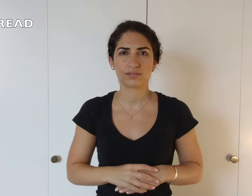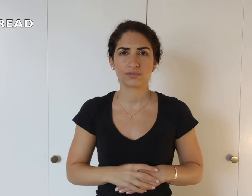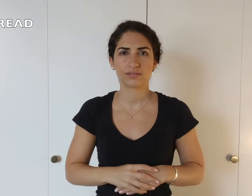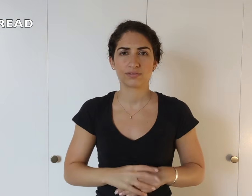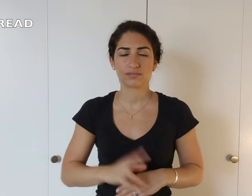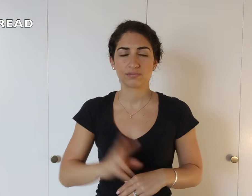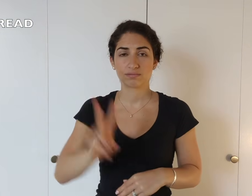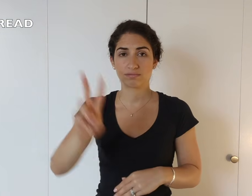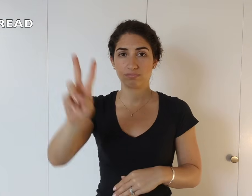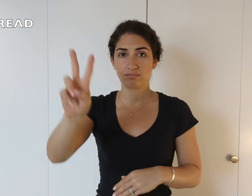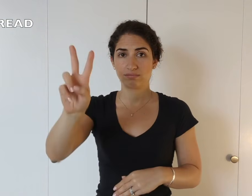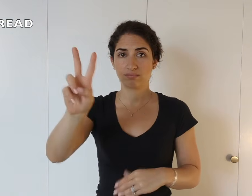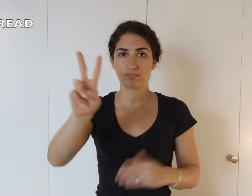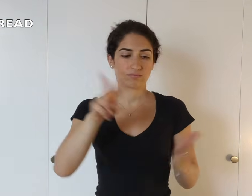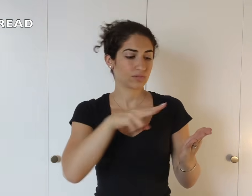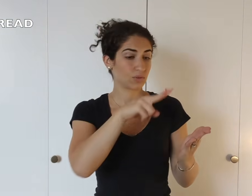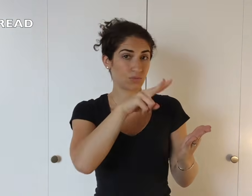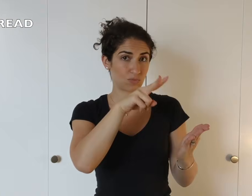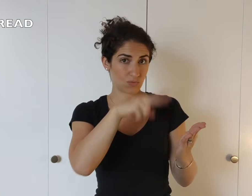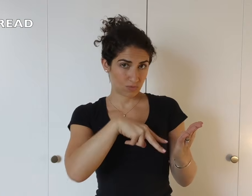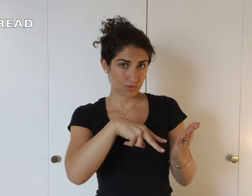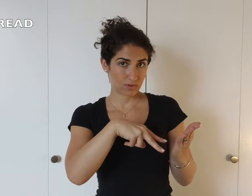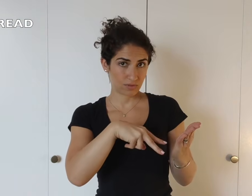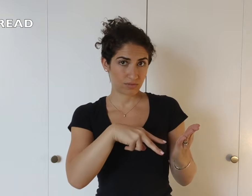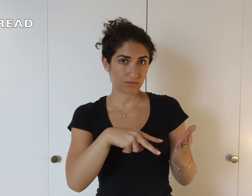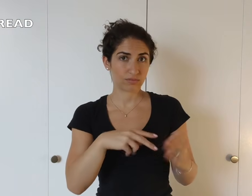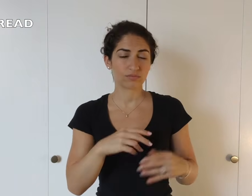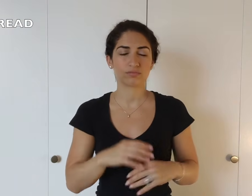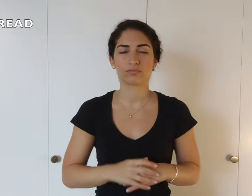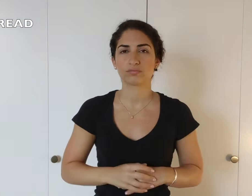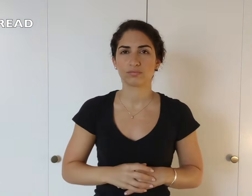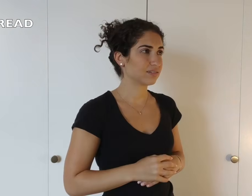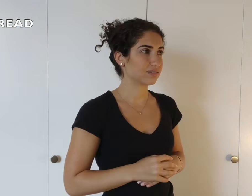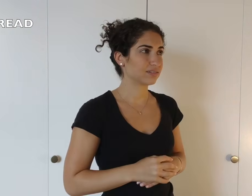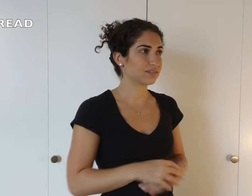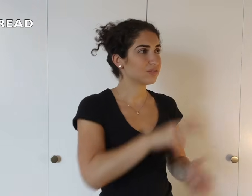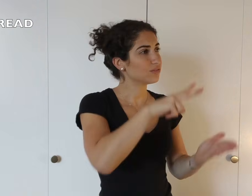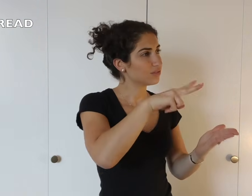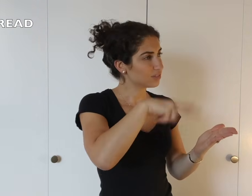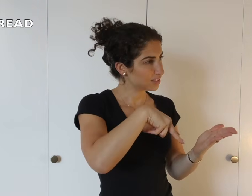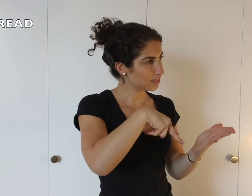The 2 hand shape, read.